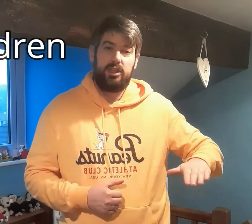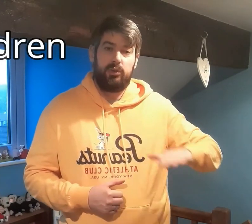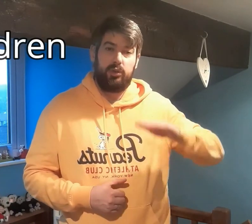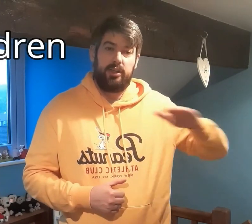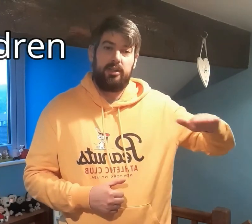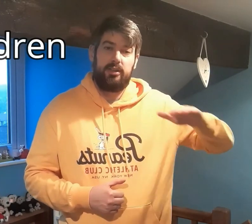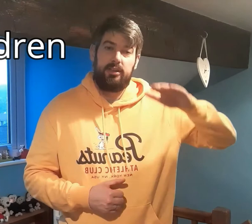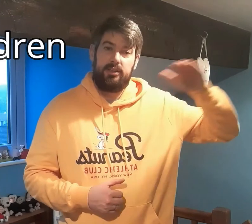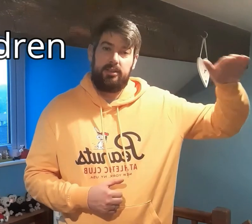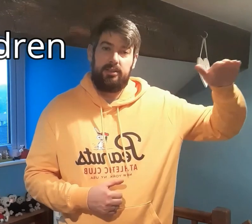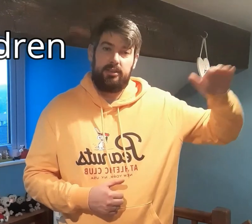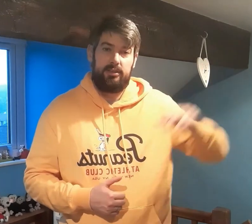Children.